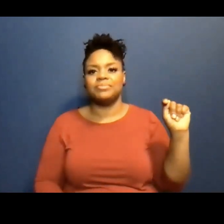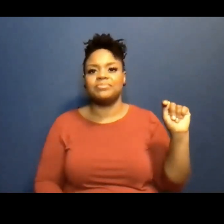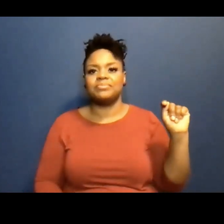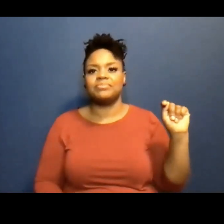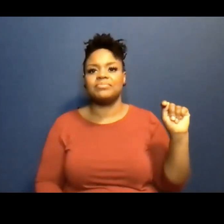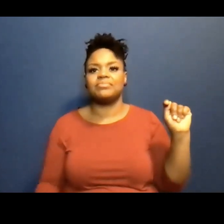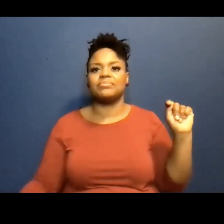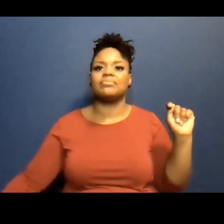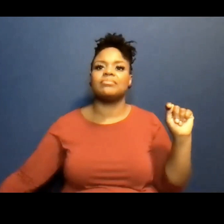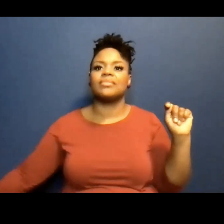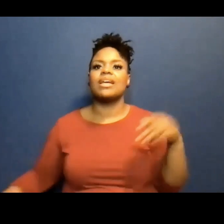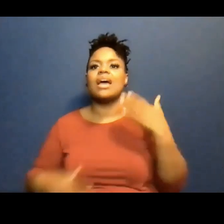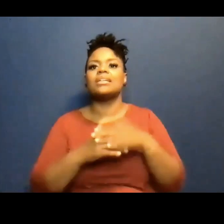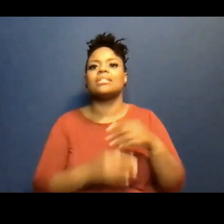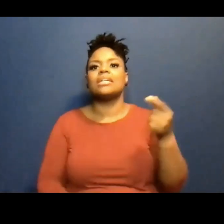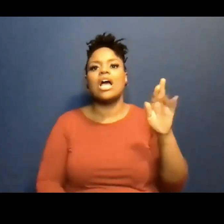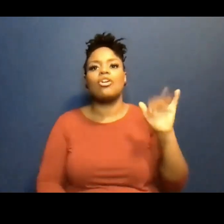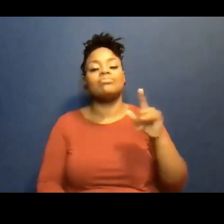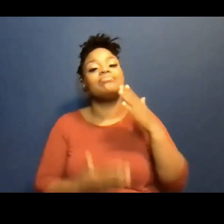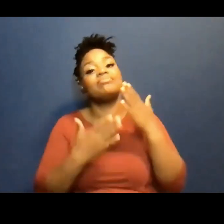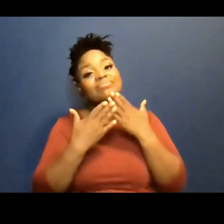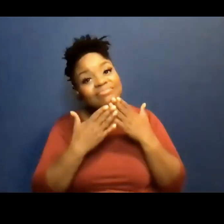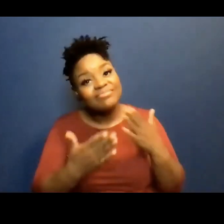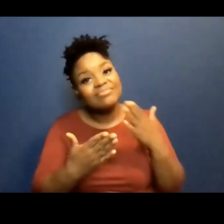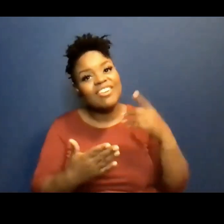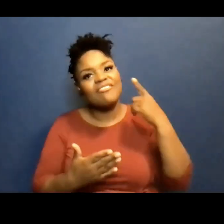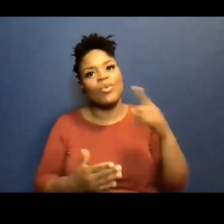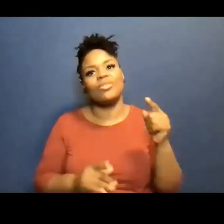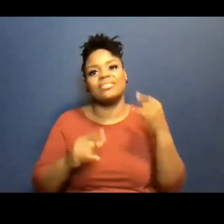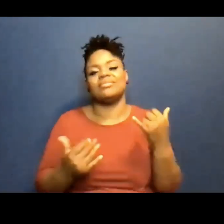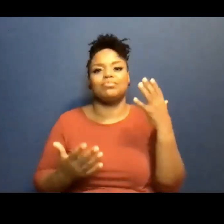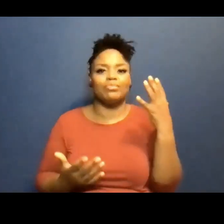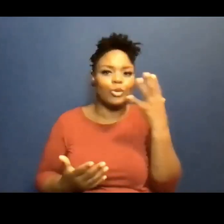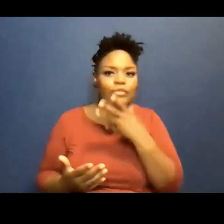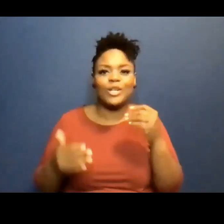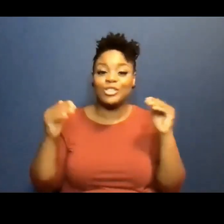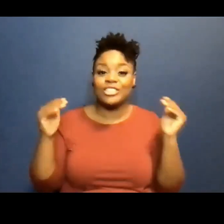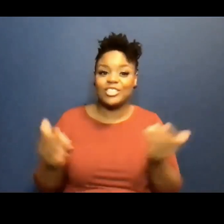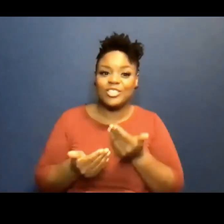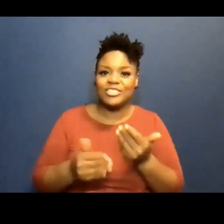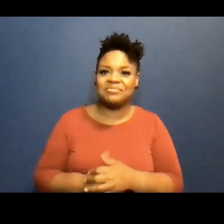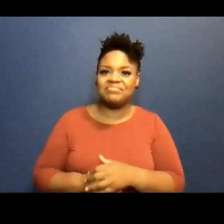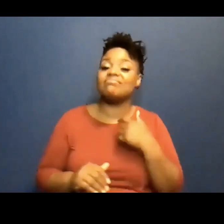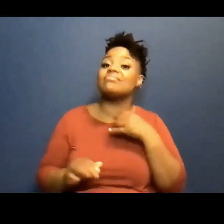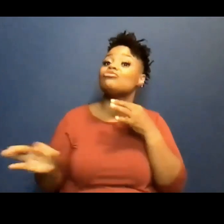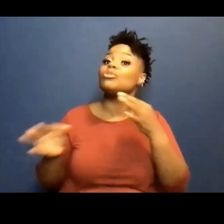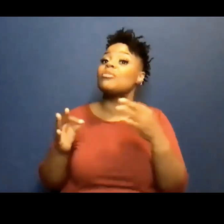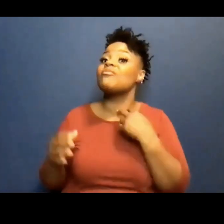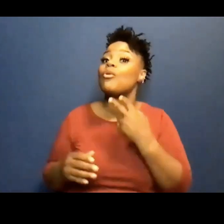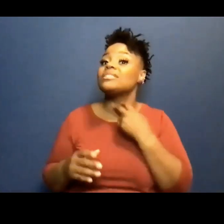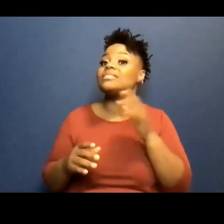lovely introduction. A voice like butter. I love it. Excuse me. Yeah, my name's Garry Robson. I'm